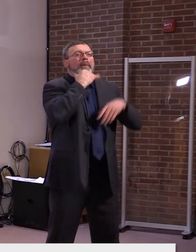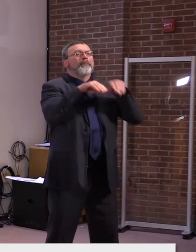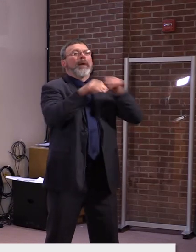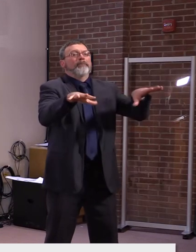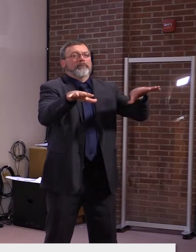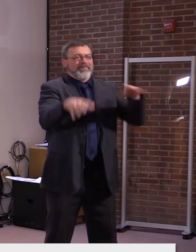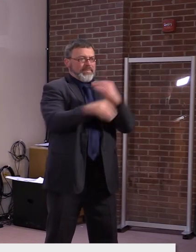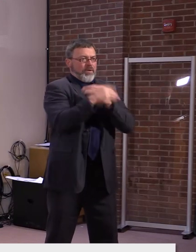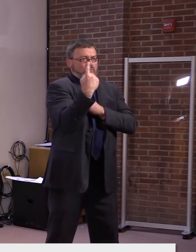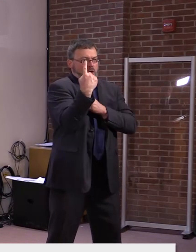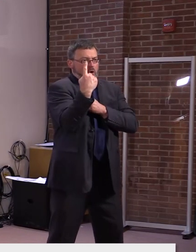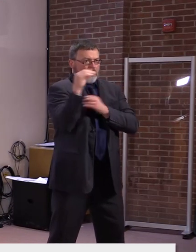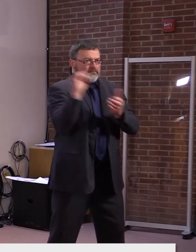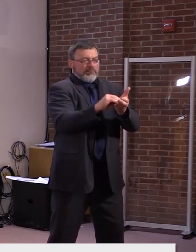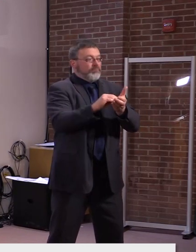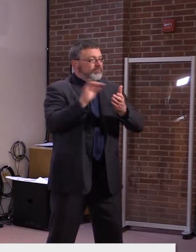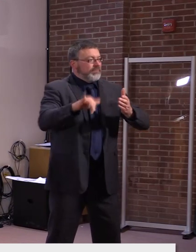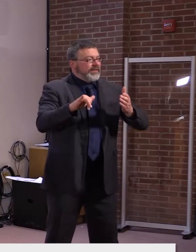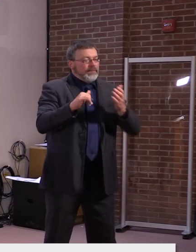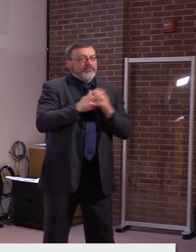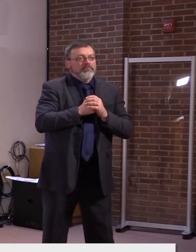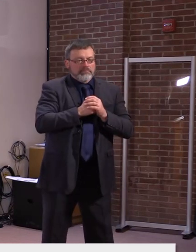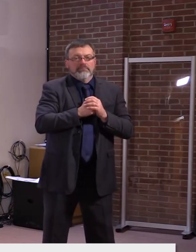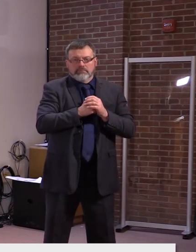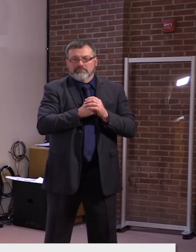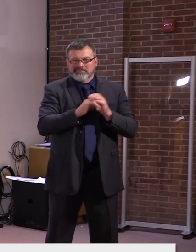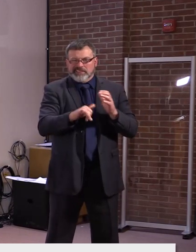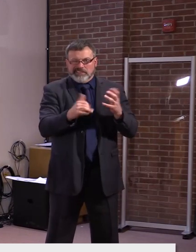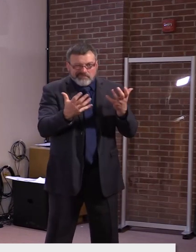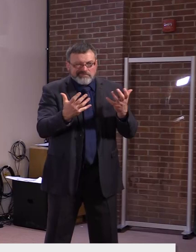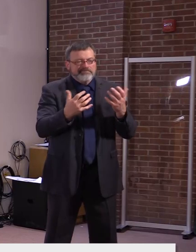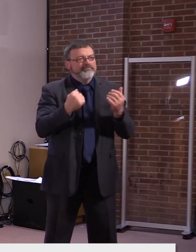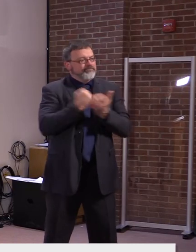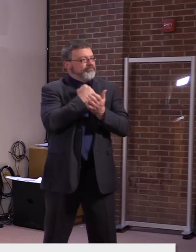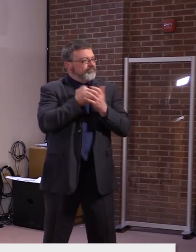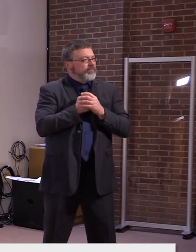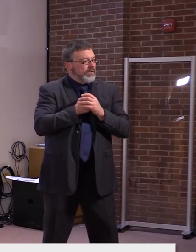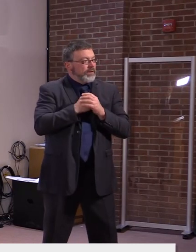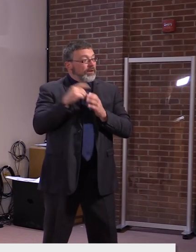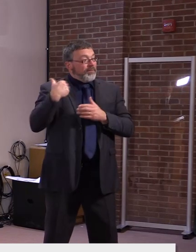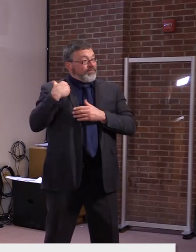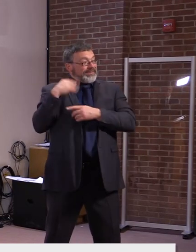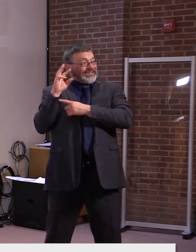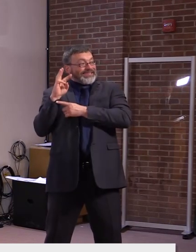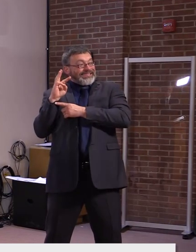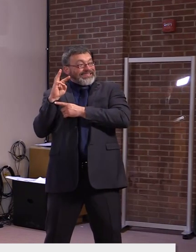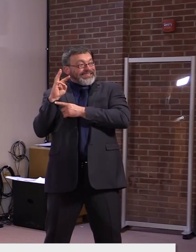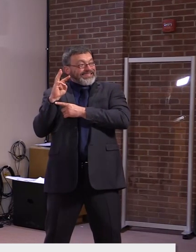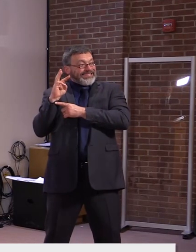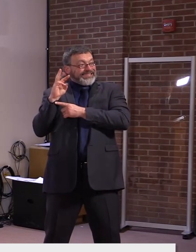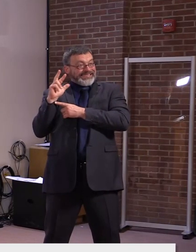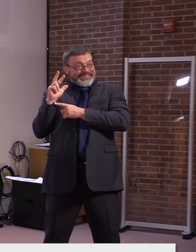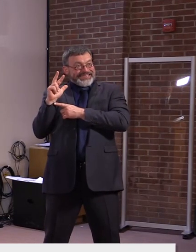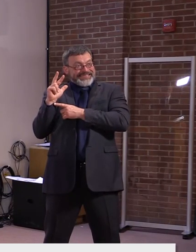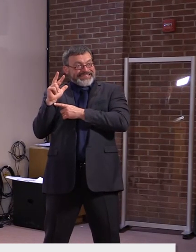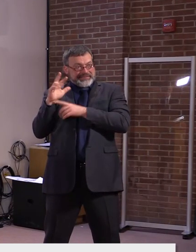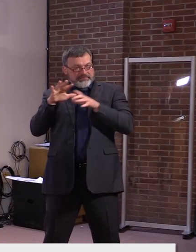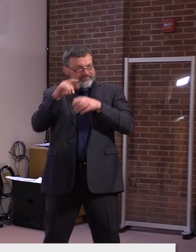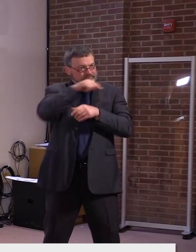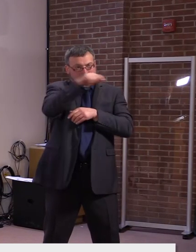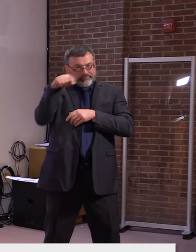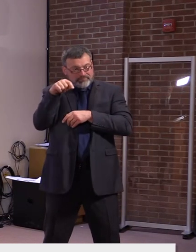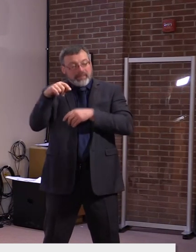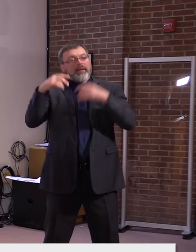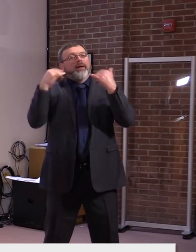week compared to 164 total cases last week. On the statewide hospitalization numbers, you will see